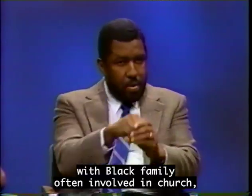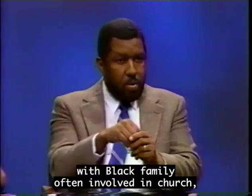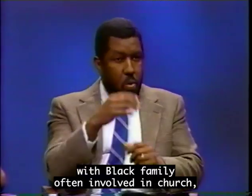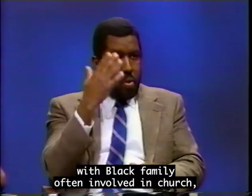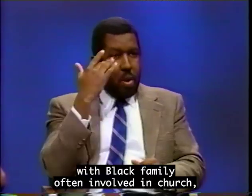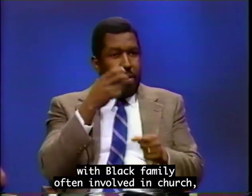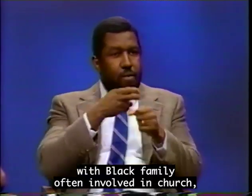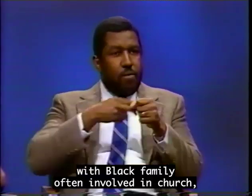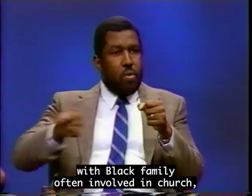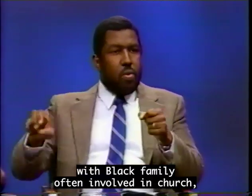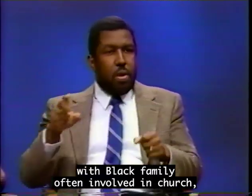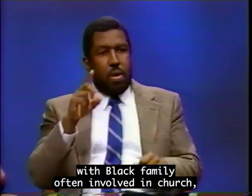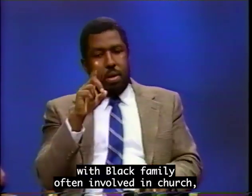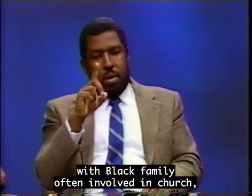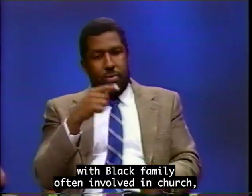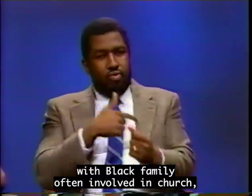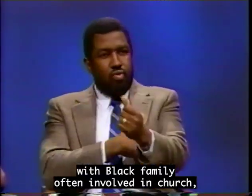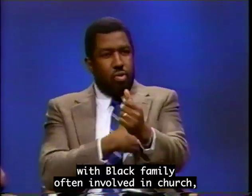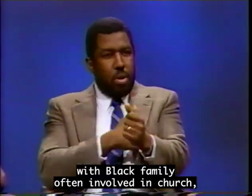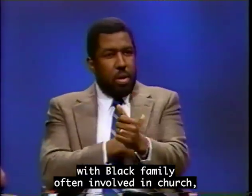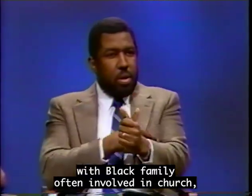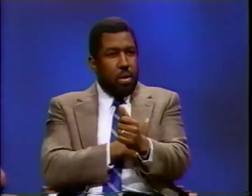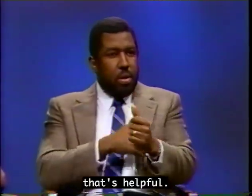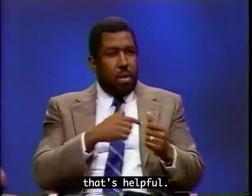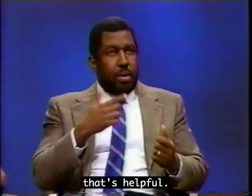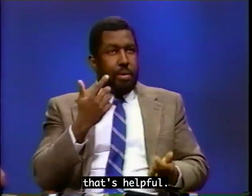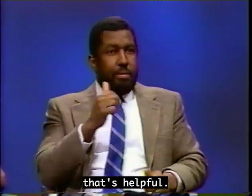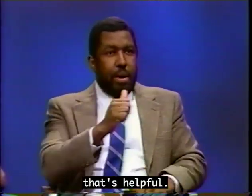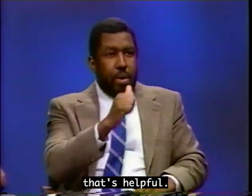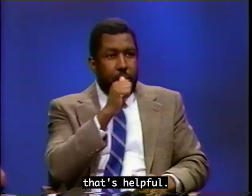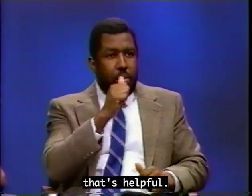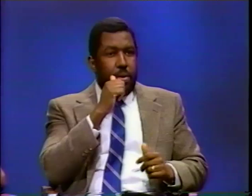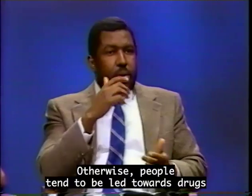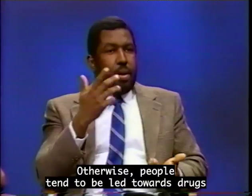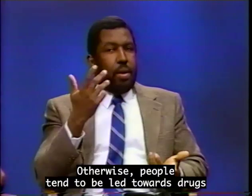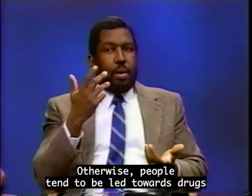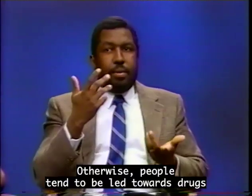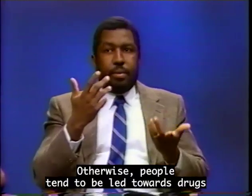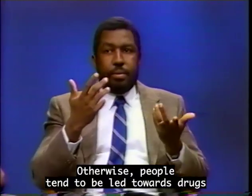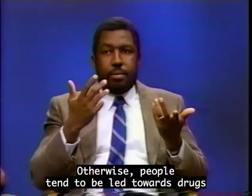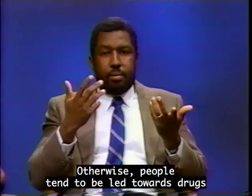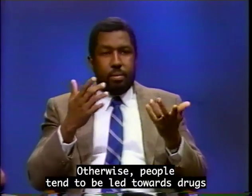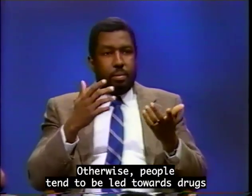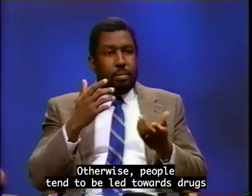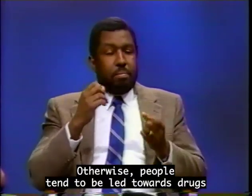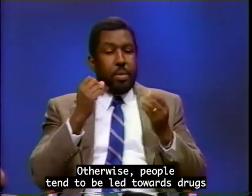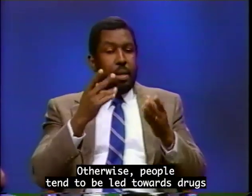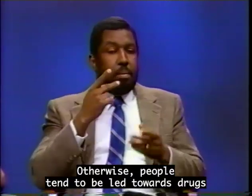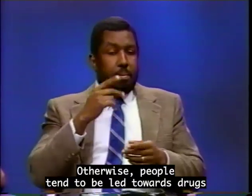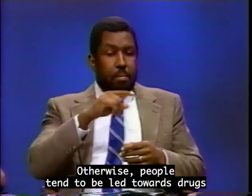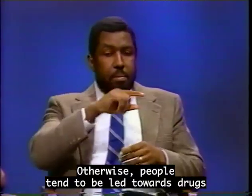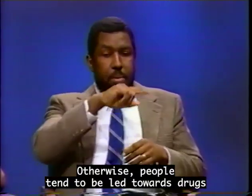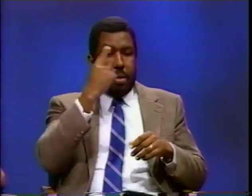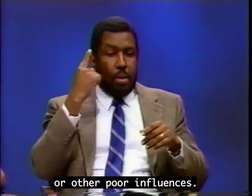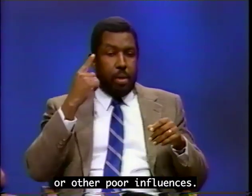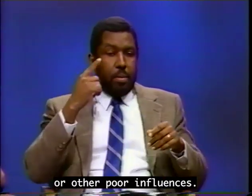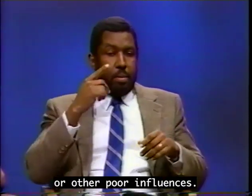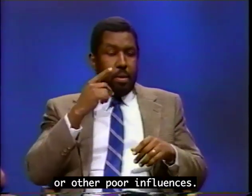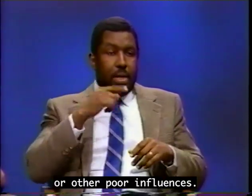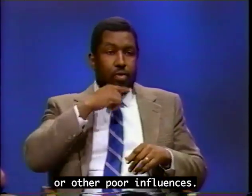black family often involved in church, that's helpful. Otherwise, people tend to be led towards drugs or